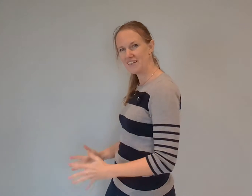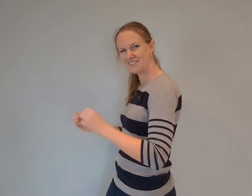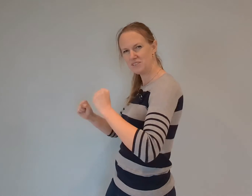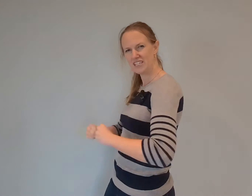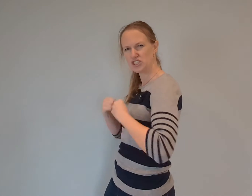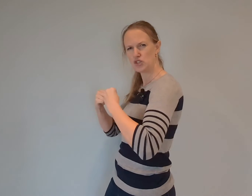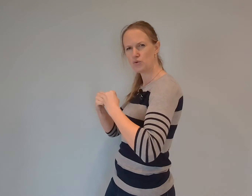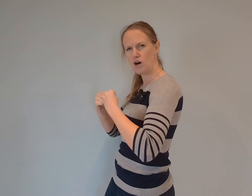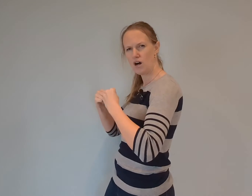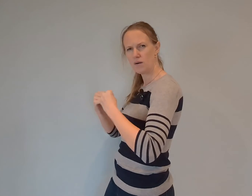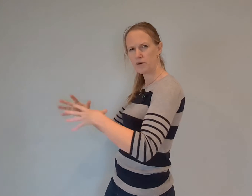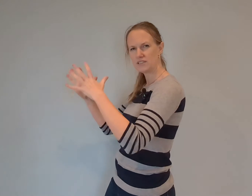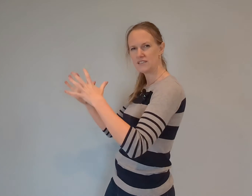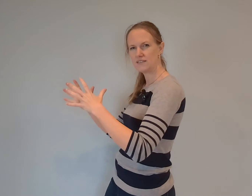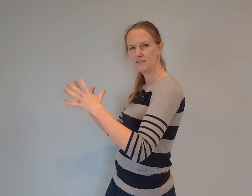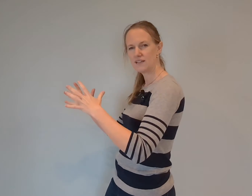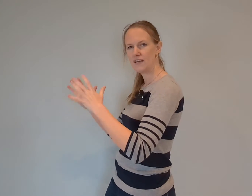It's almost like strong person. Okay,